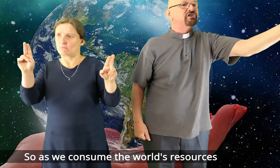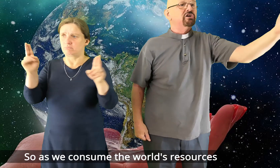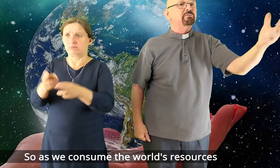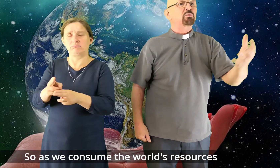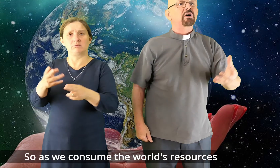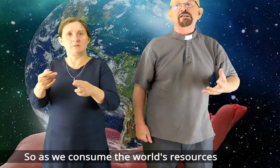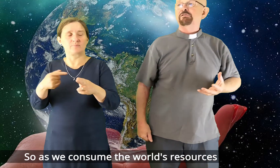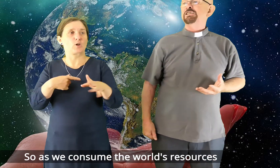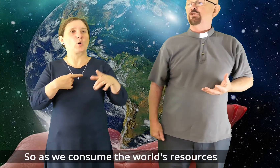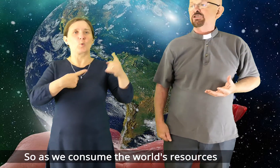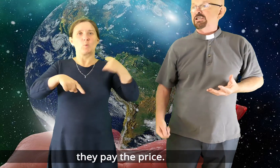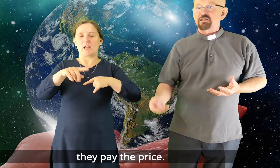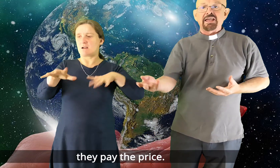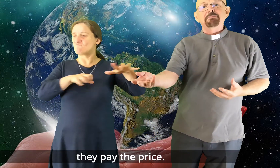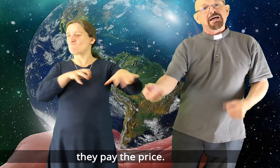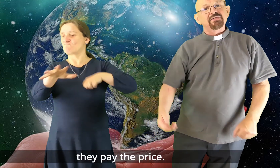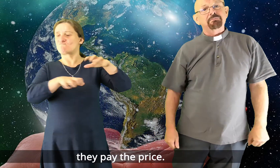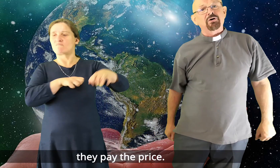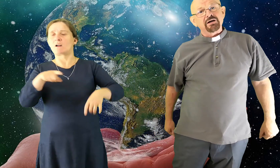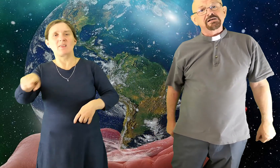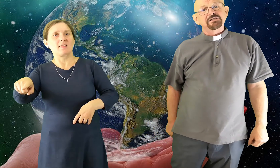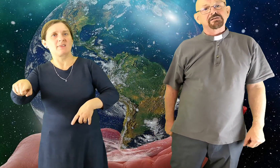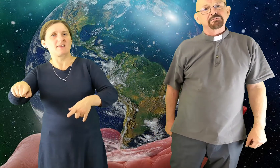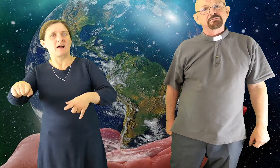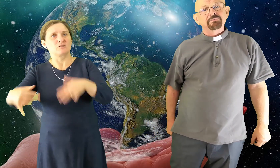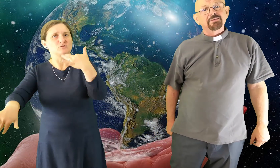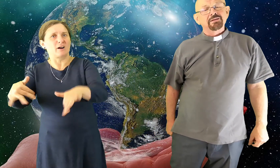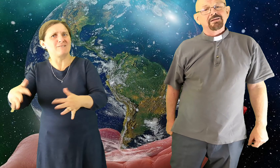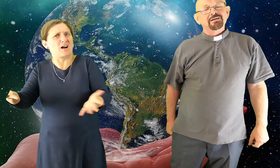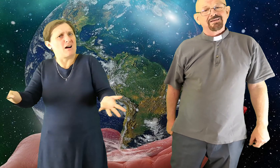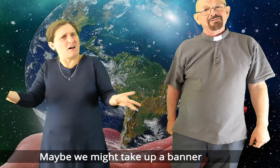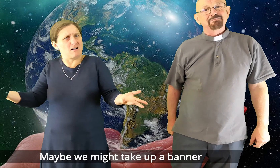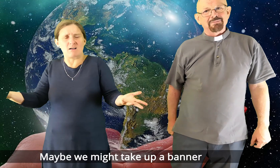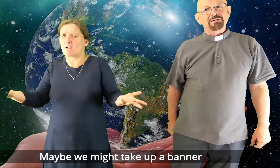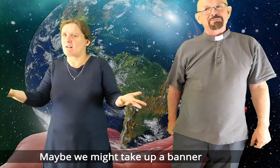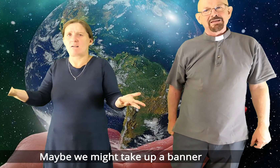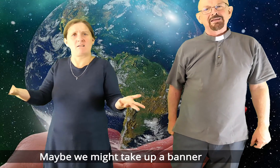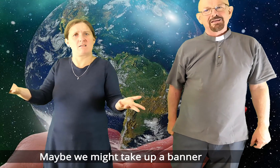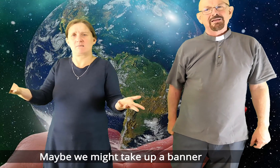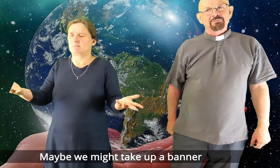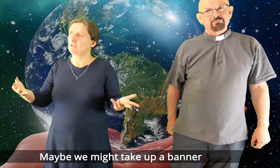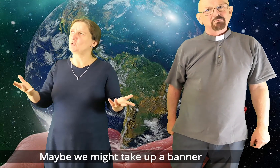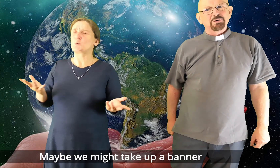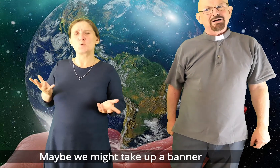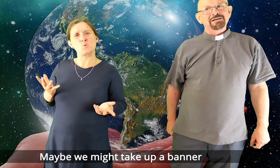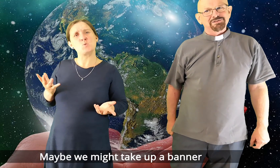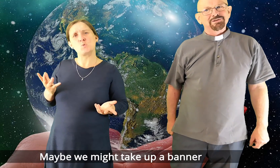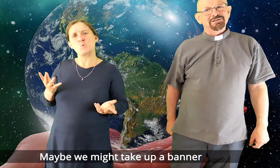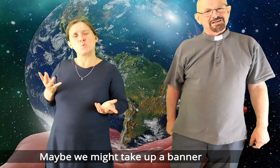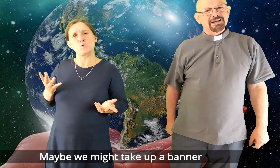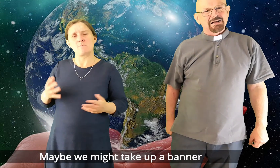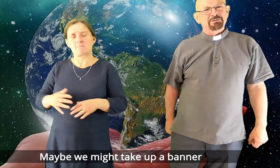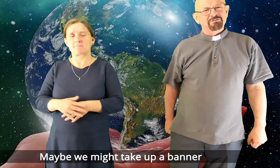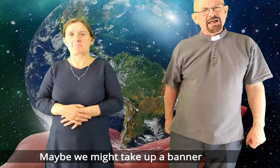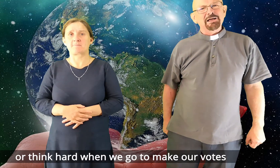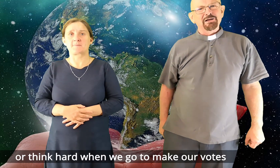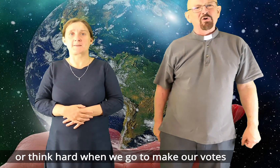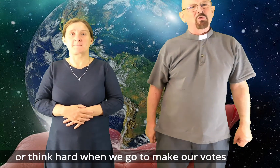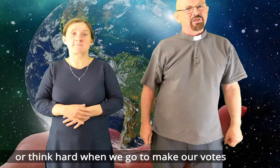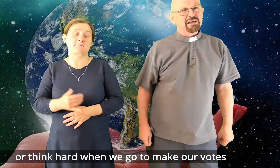the world's resources, they pay the price. Maybe we might take up a banner or think